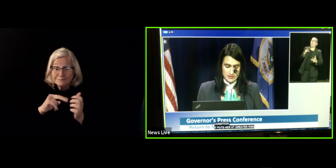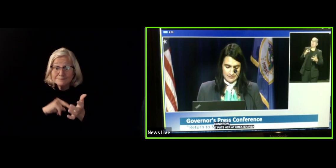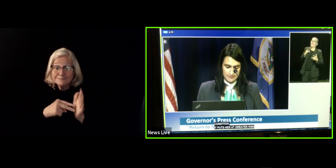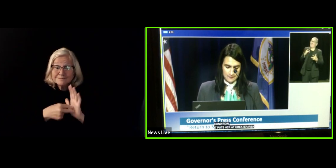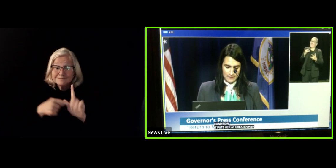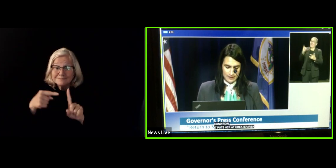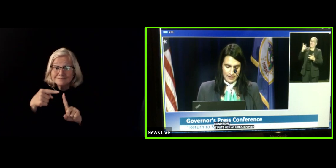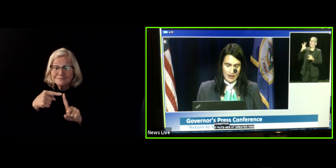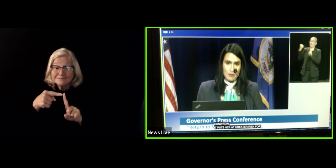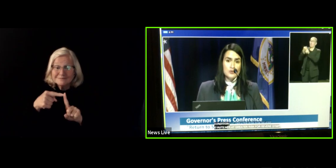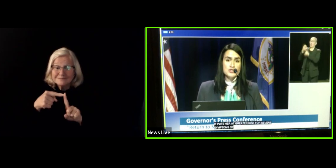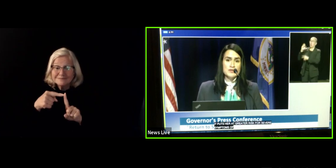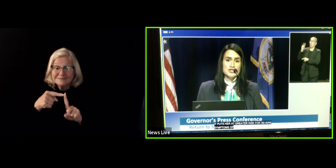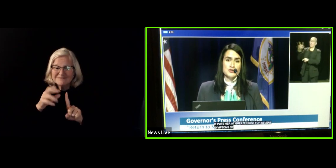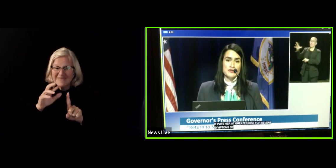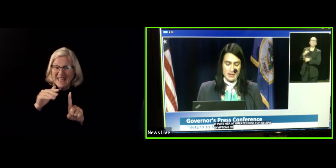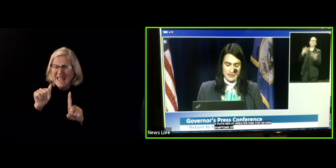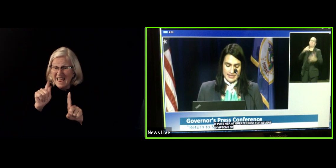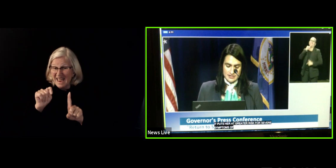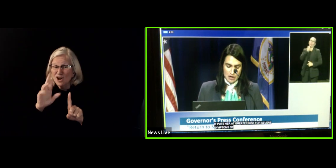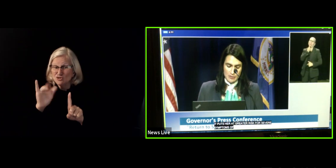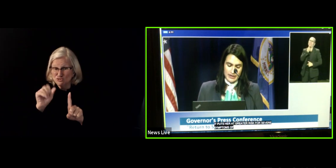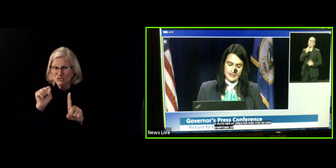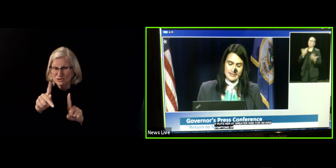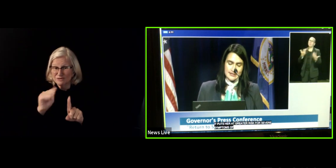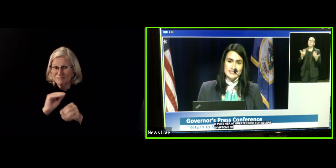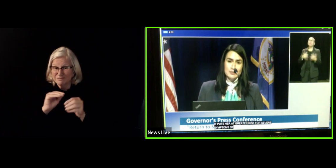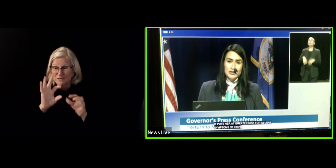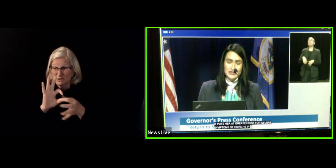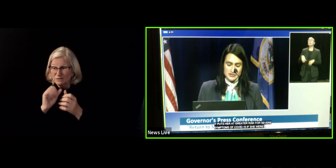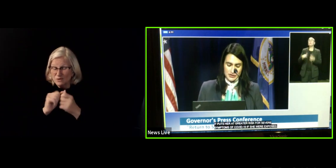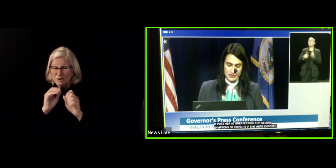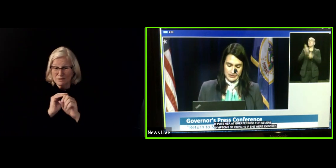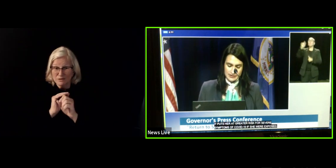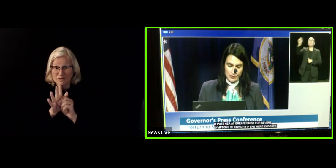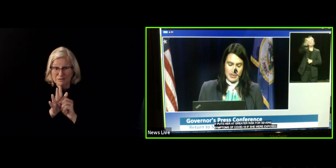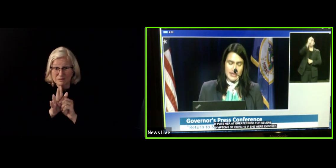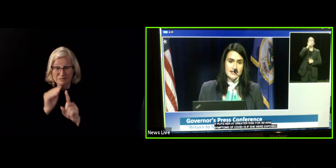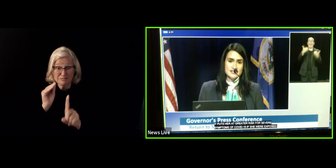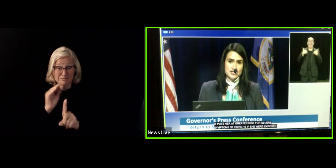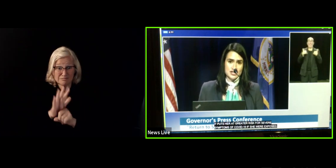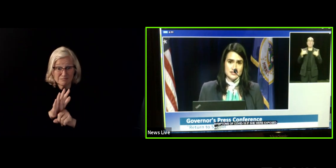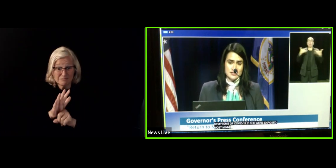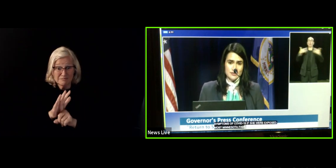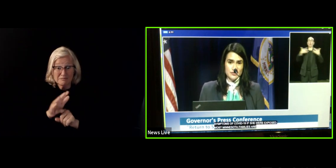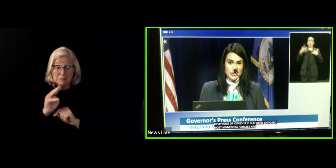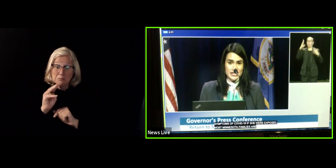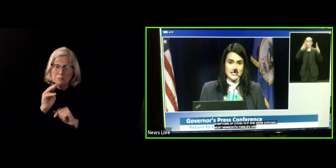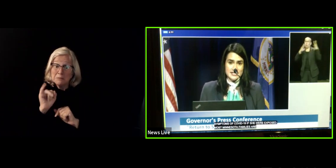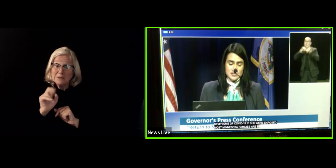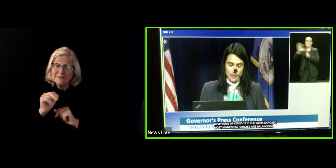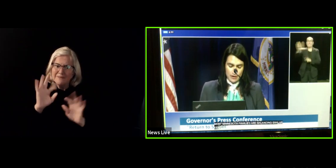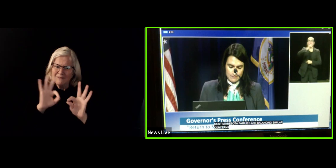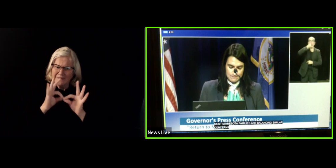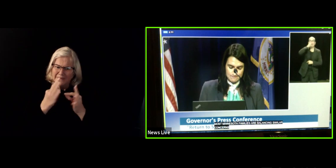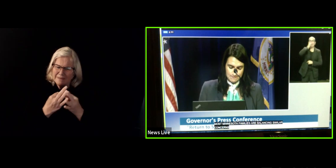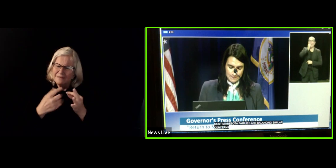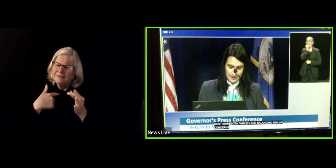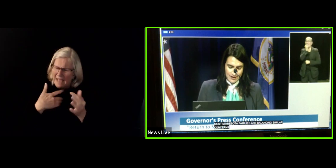exposed. Most Minnesota families are balancing similar concerns when making decisions for their kids this